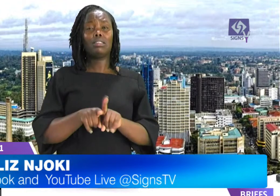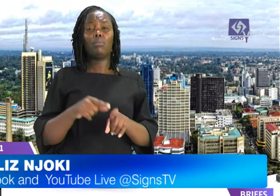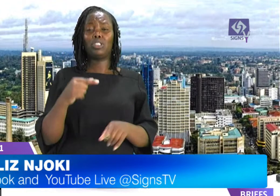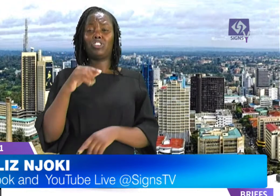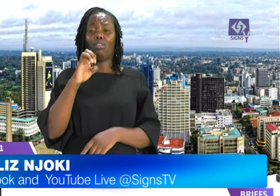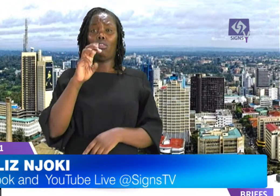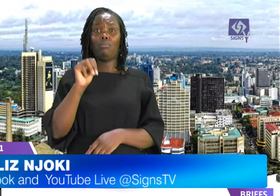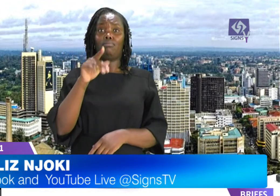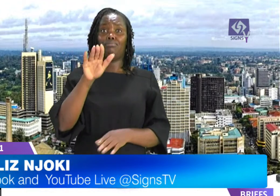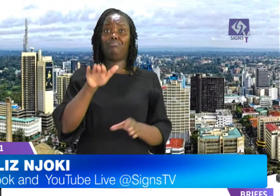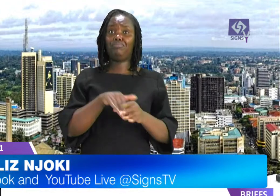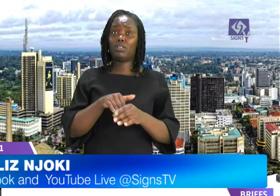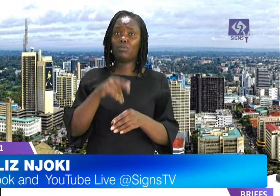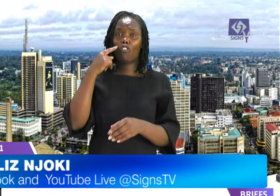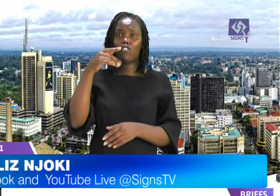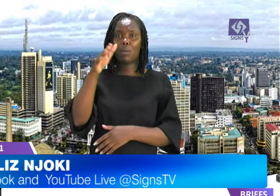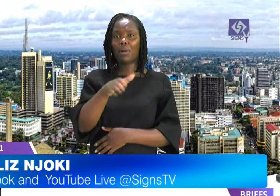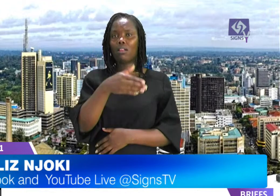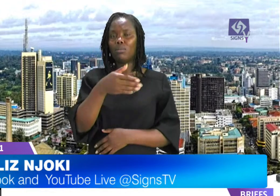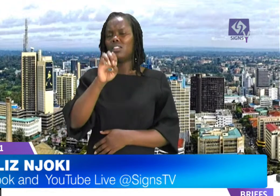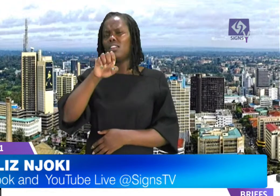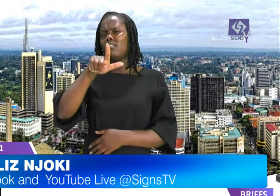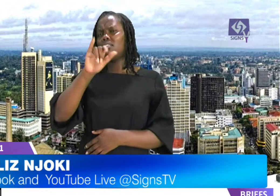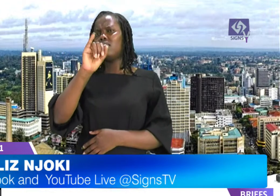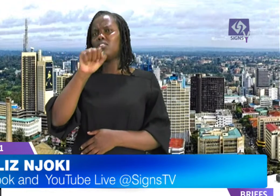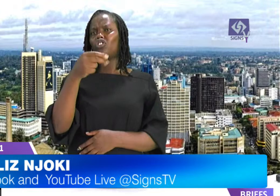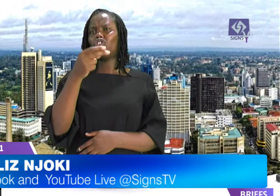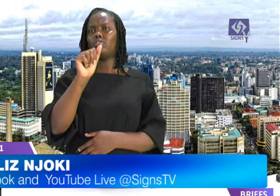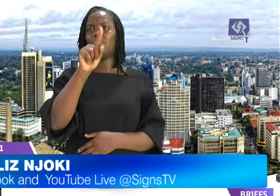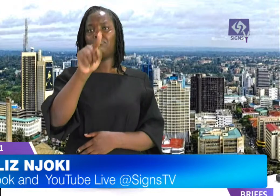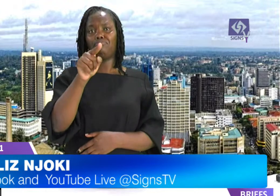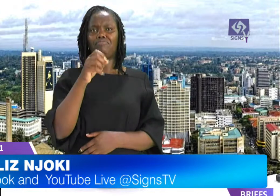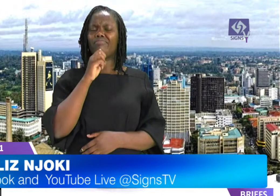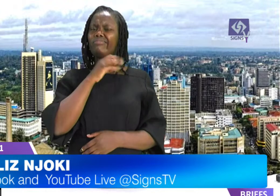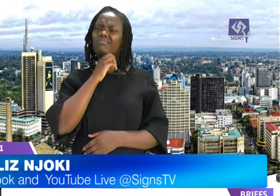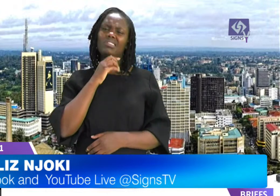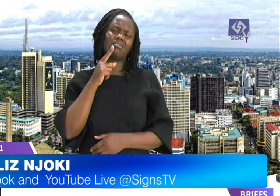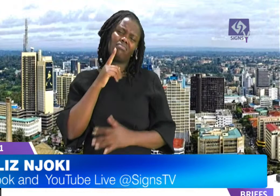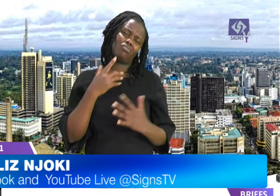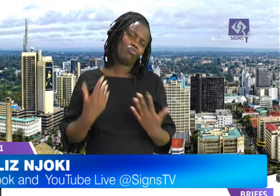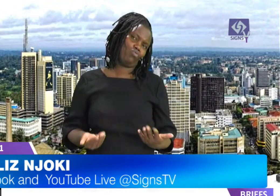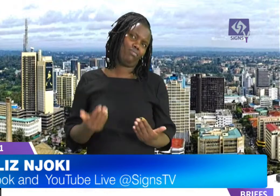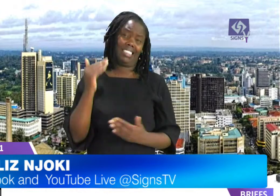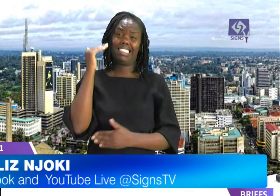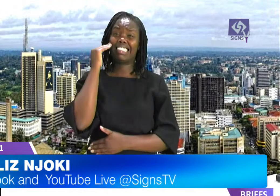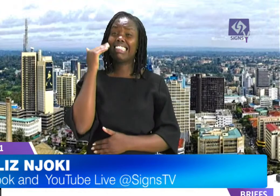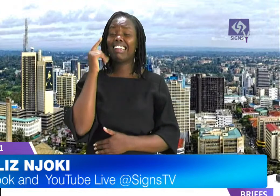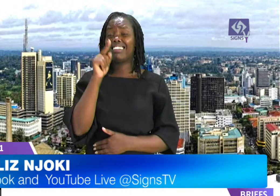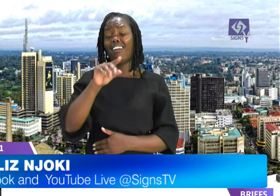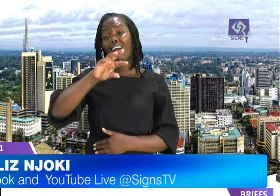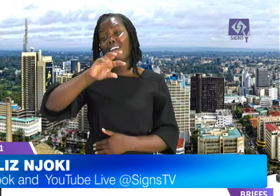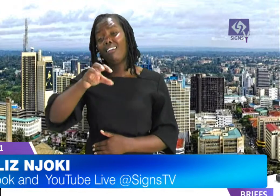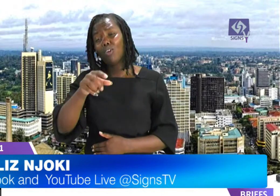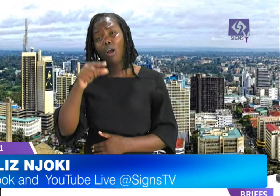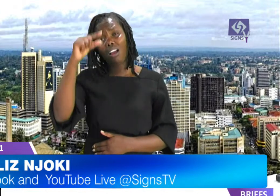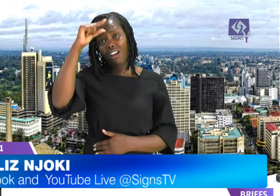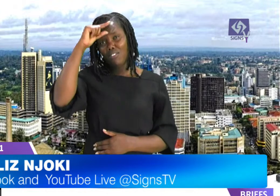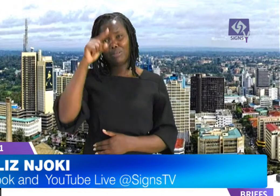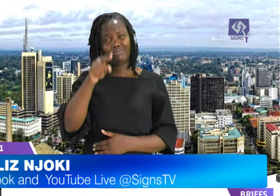enough to support bright, needy students access education. Game Member of Parliament Elisha